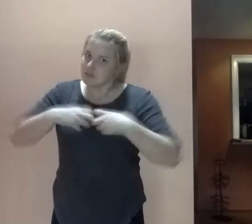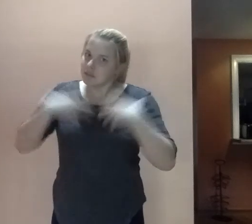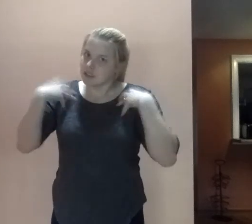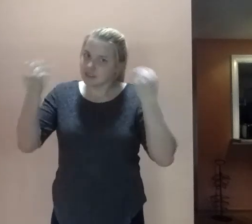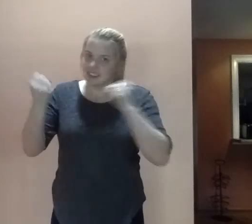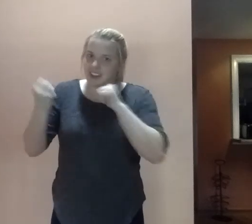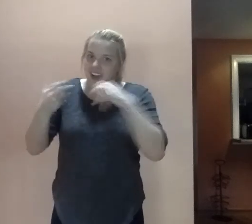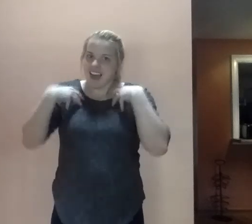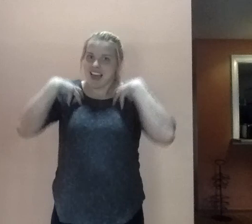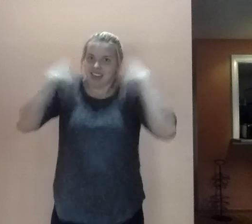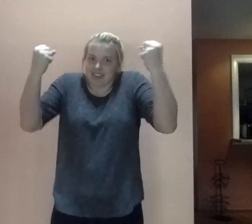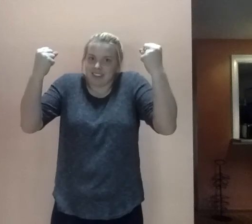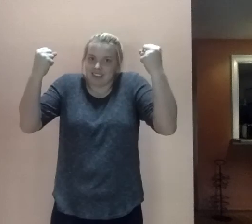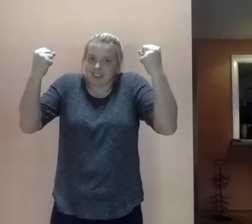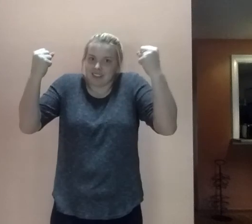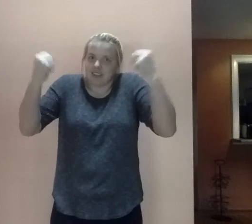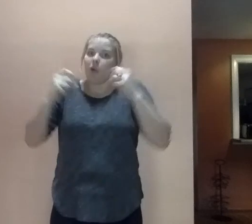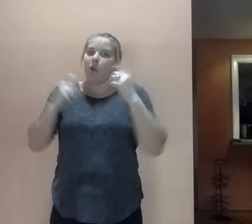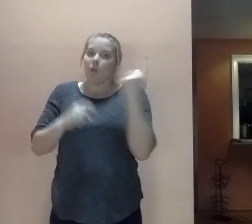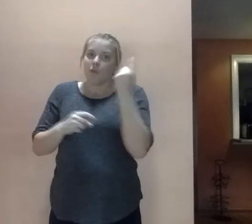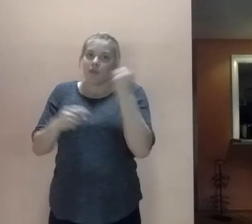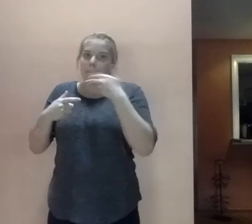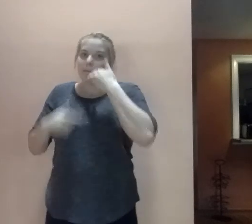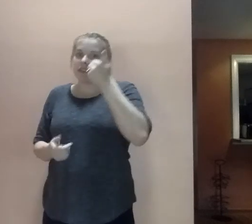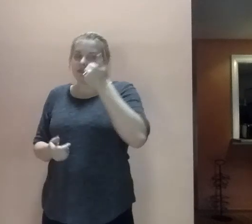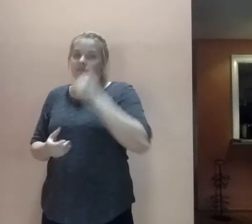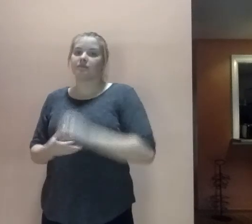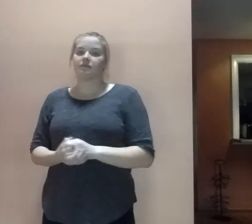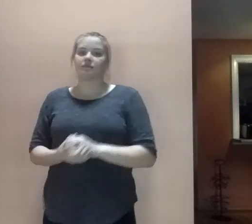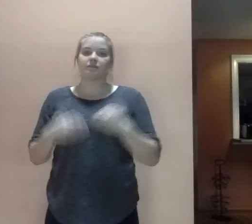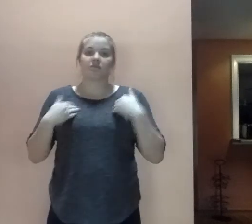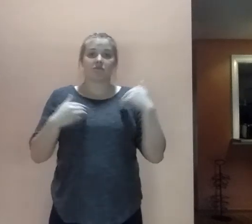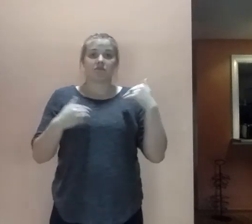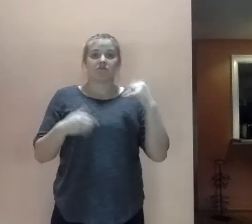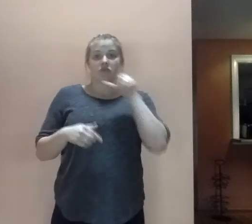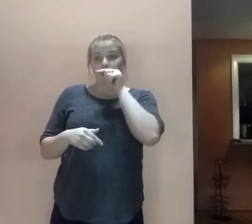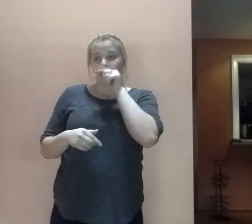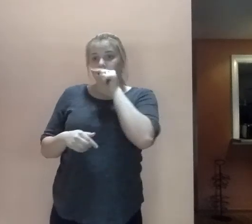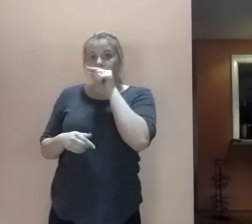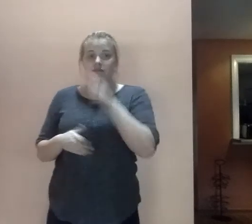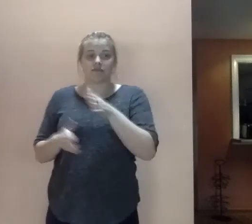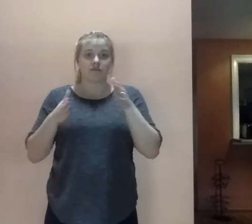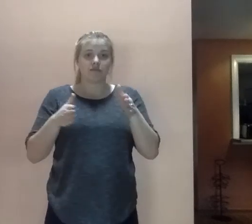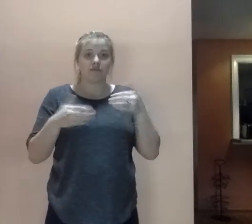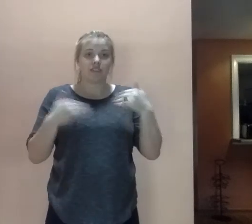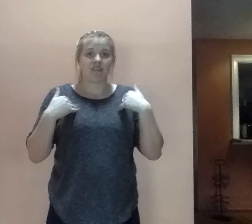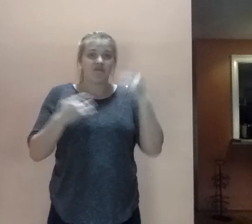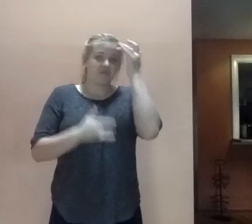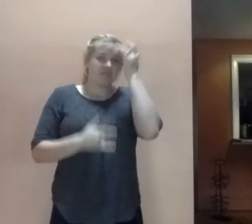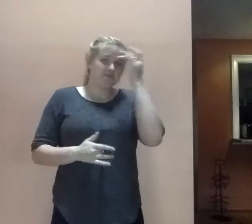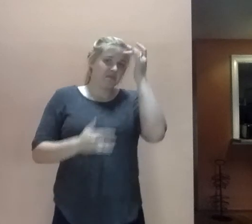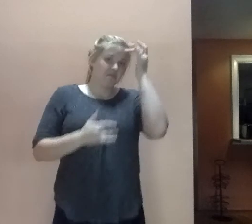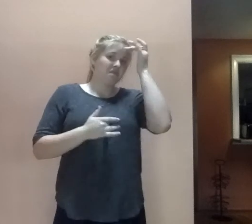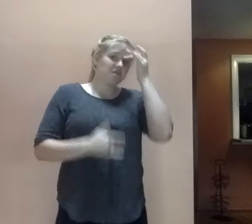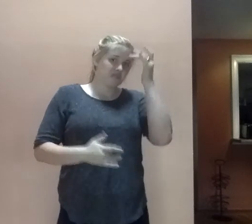animals have to be fed, similar to chickens and turkeys kept in confinement. These fish get infections. They get fungal infections. They get bacterial infections.